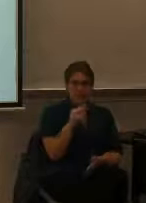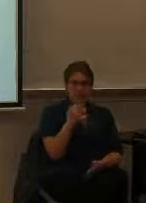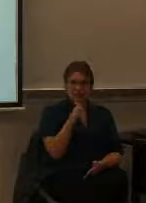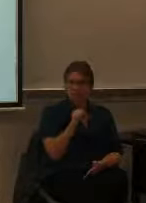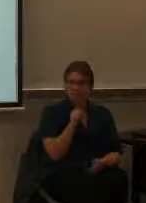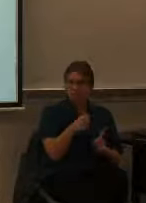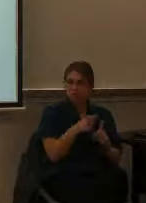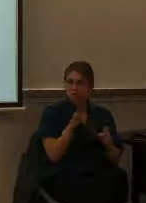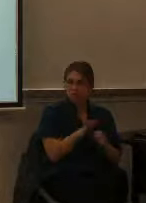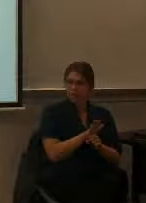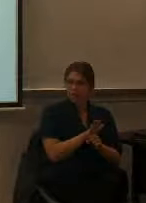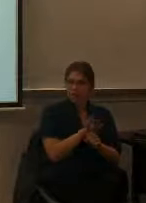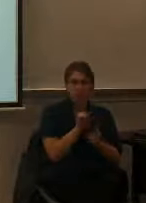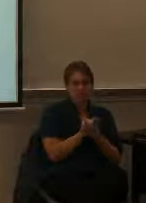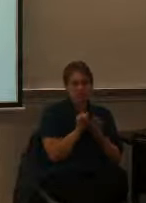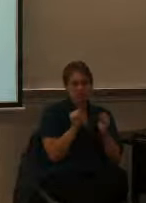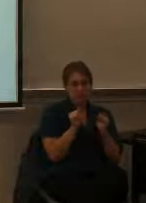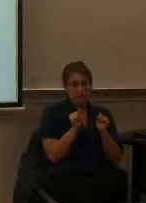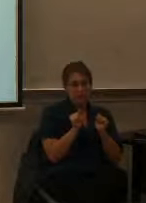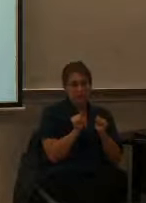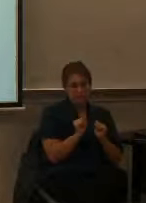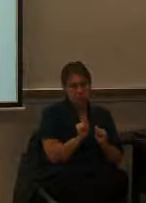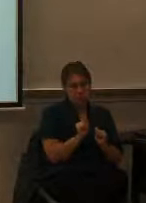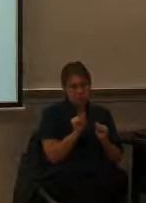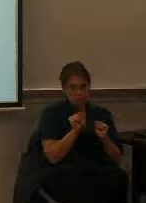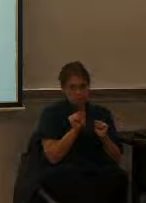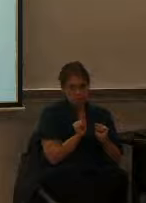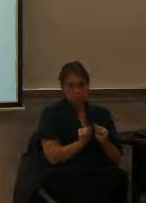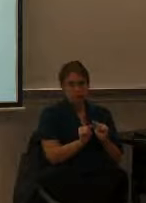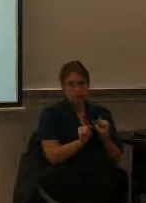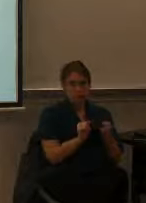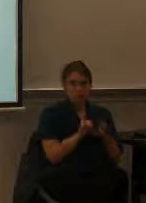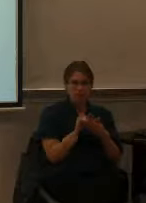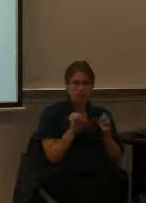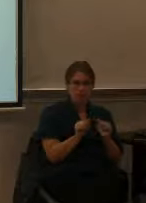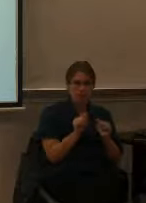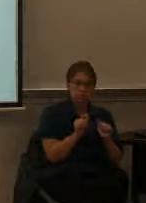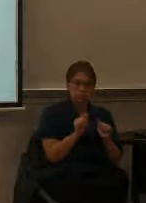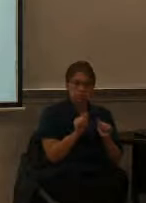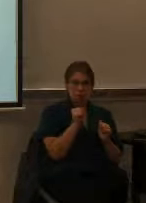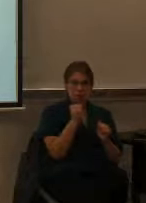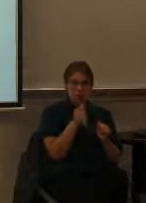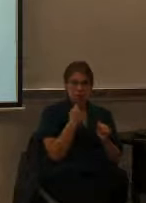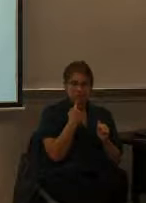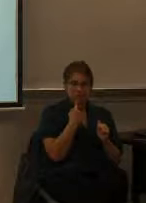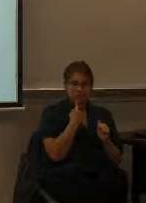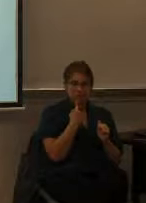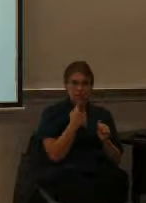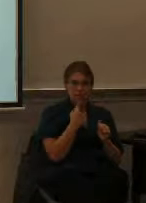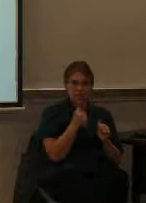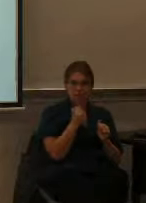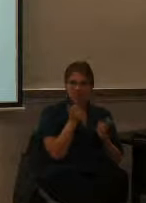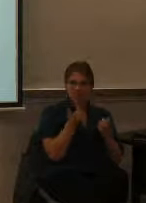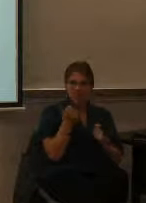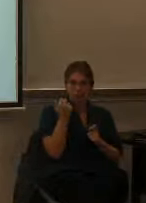fill. That's possible. Yeah, that's possible. I would say that's probably not the primary